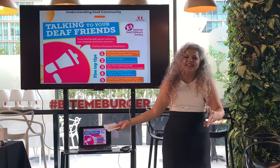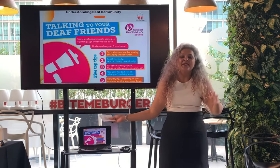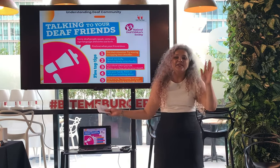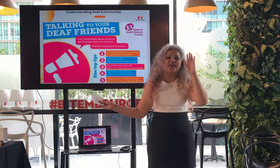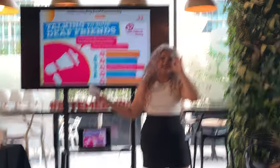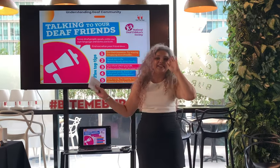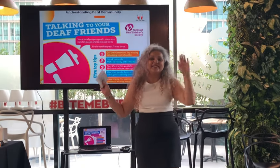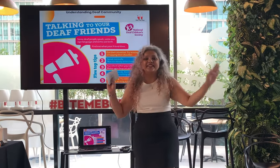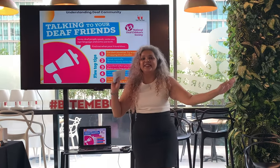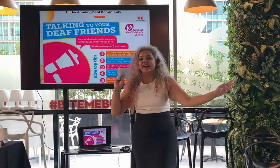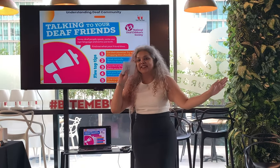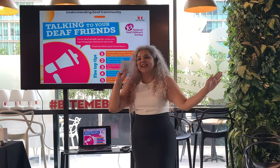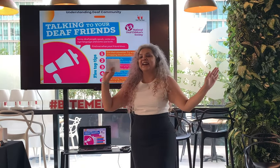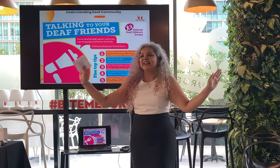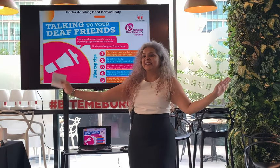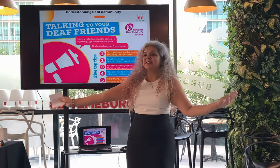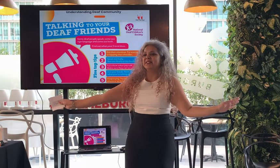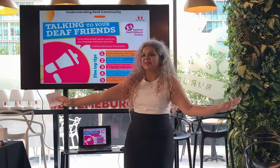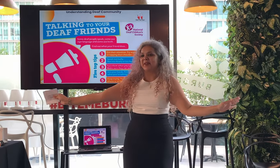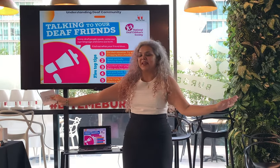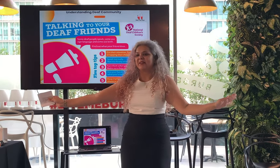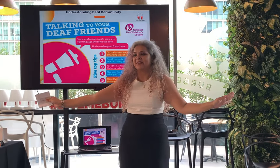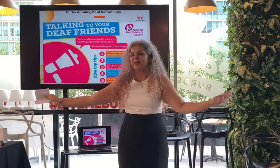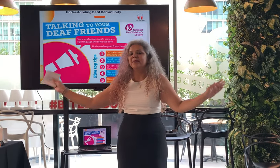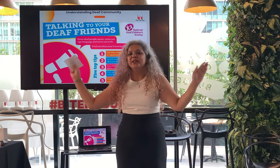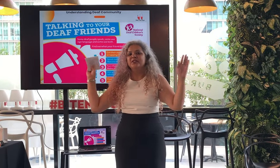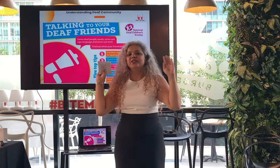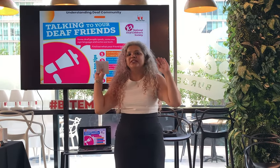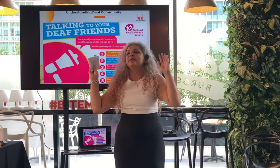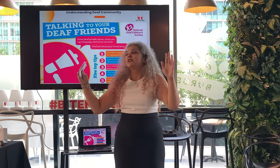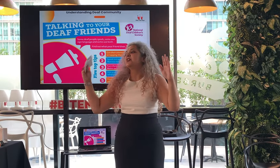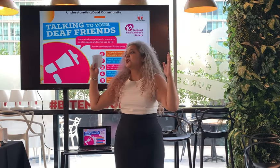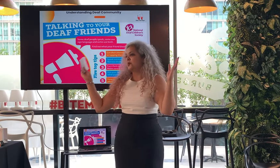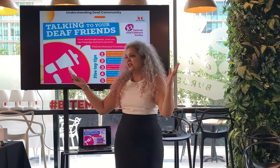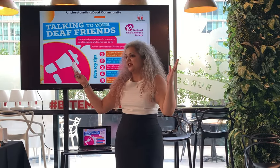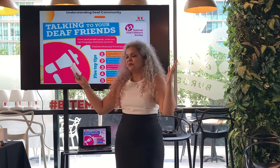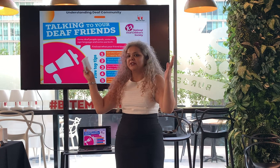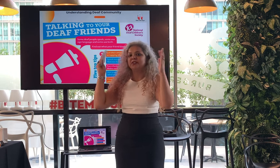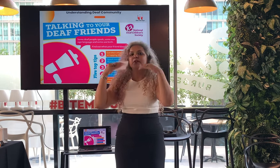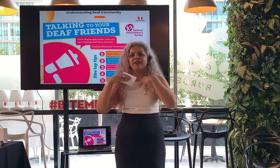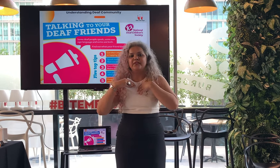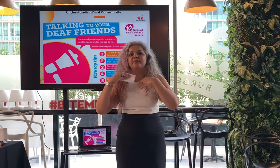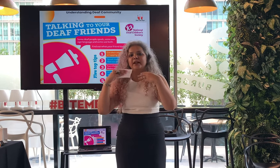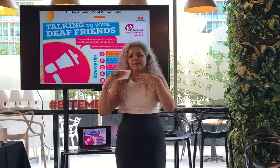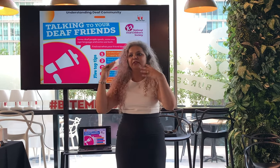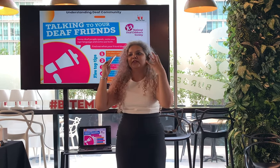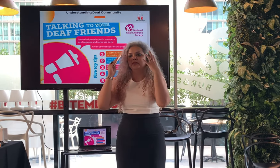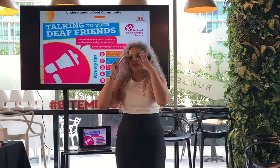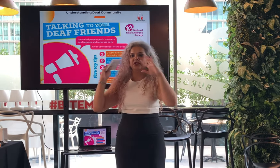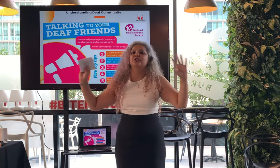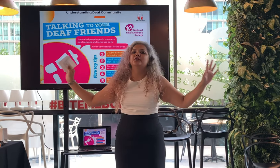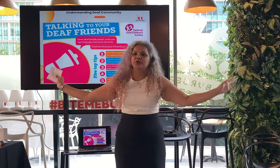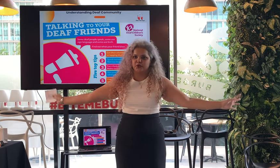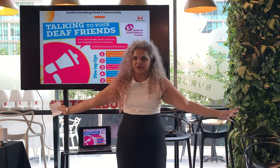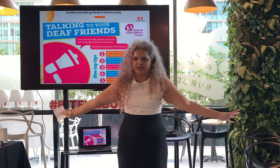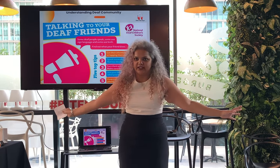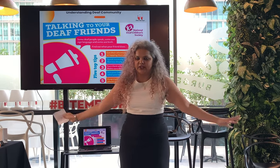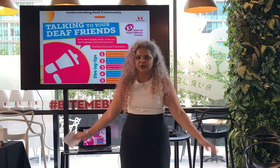So I can see Nada and I can see Zuhair. Okay. So this. Because I grew up with a deaf person. So I see my peripheral vision is also really huge.